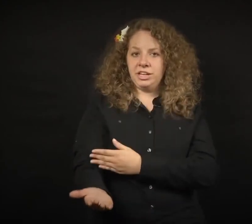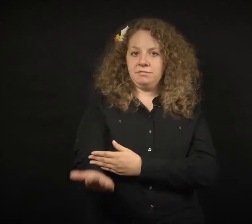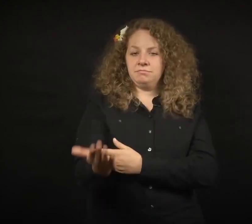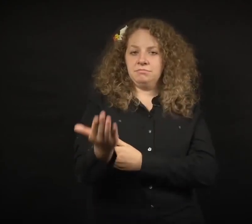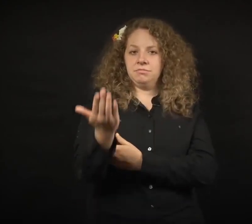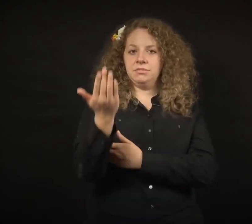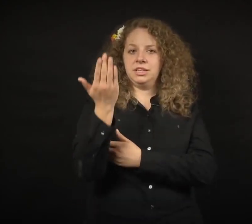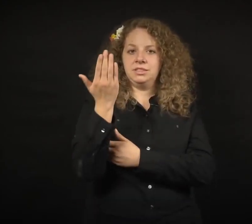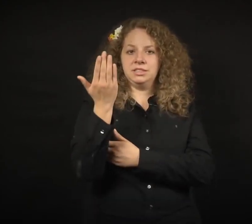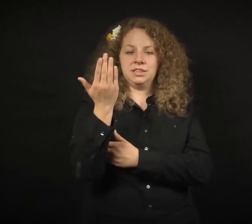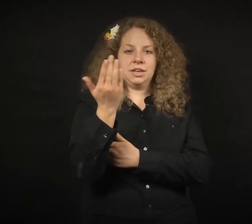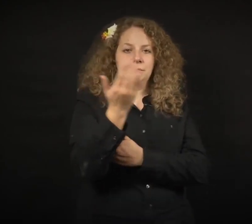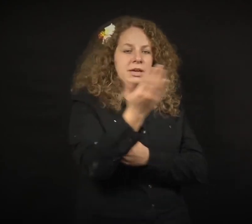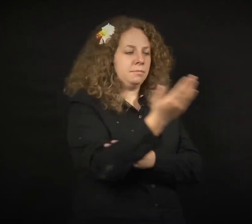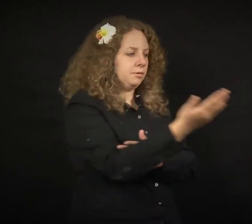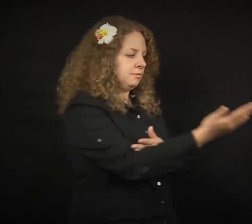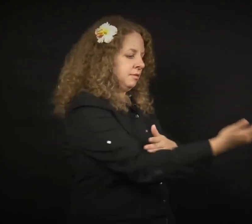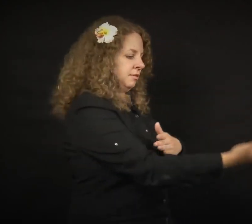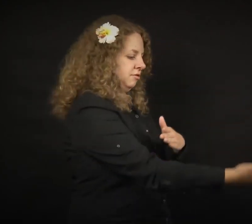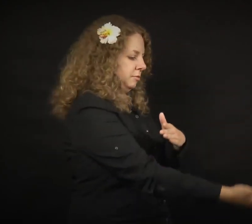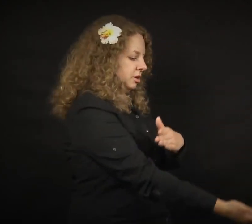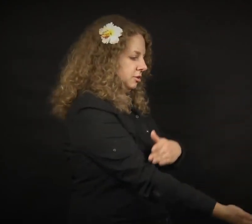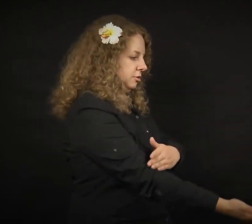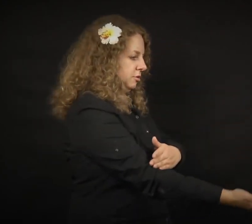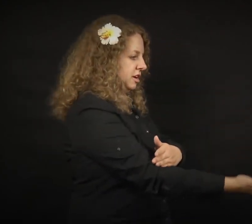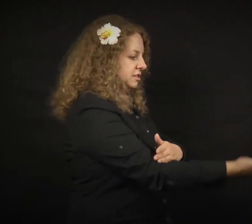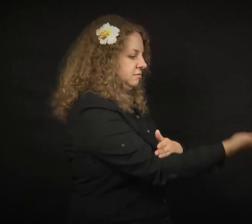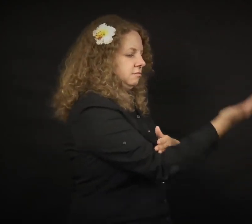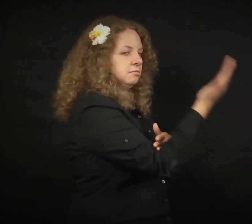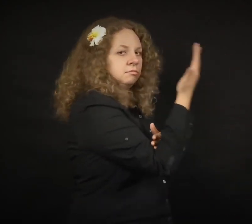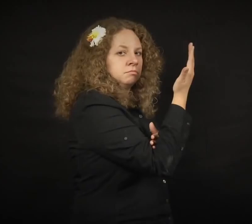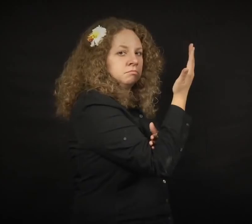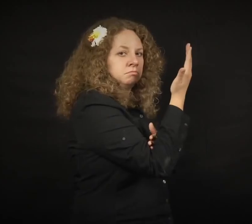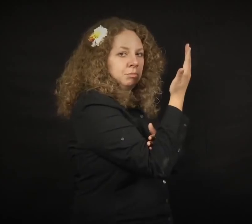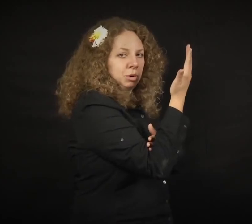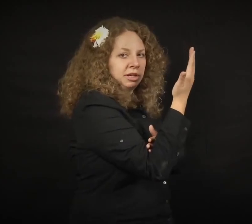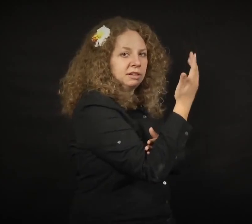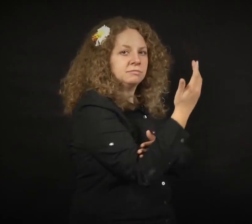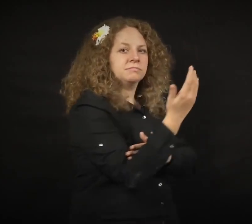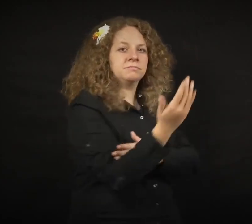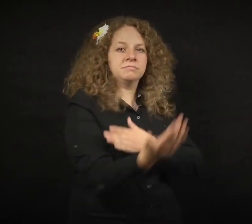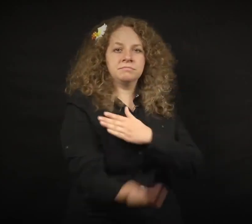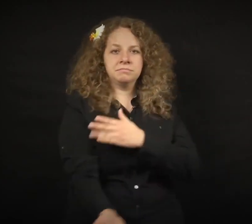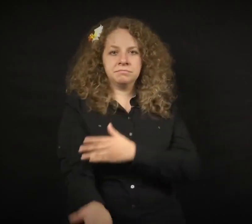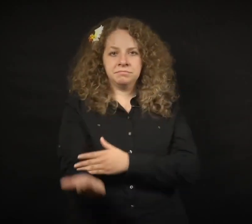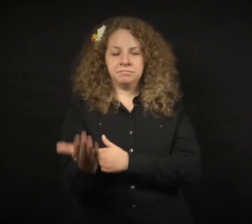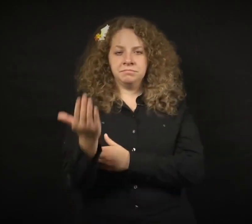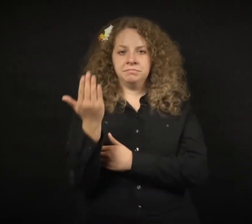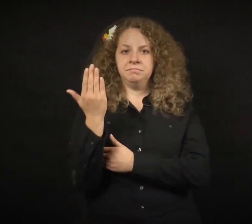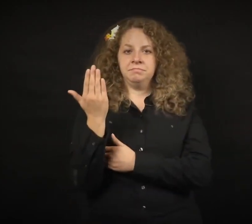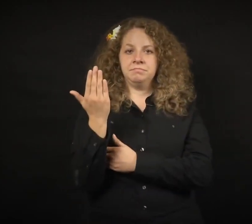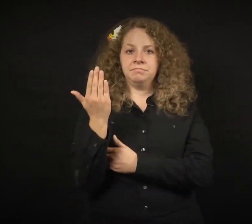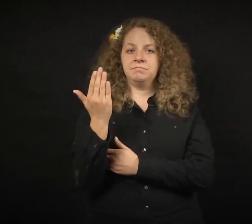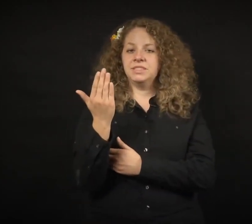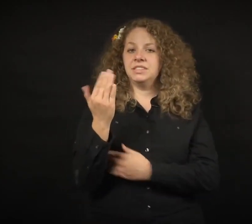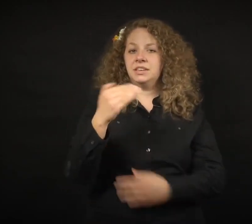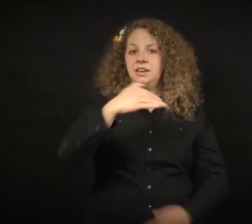Morning, like the sun coming up from under the horizon, morning. sign